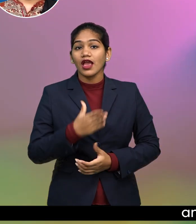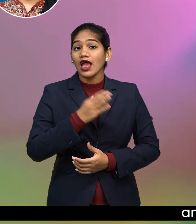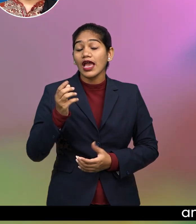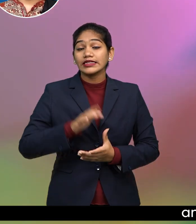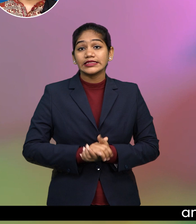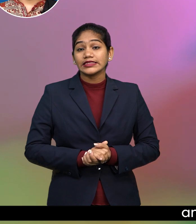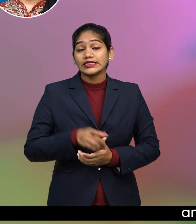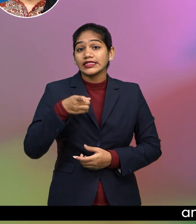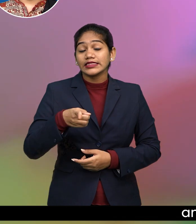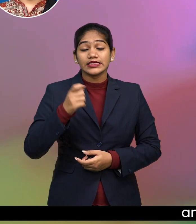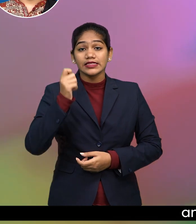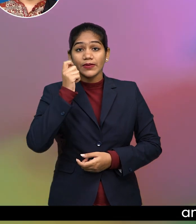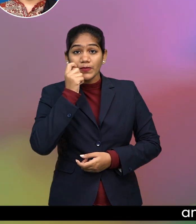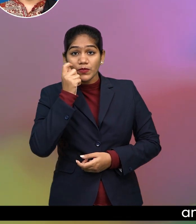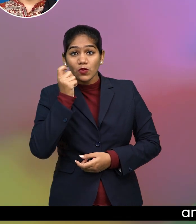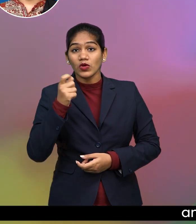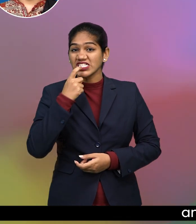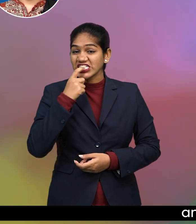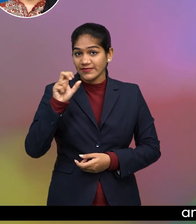and the fertilized one